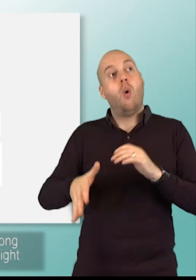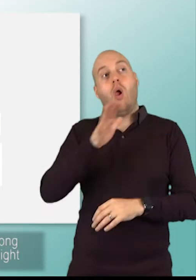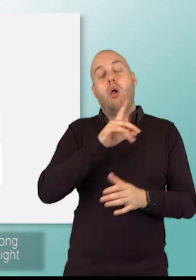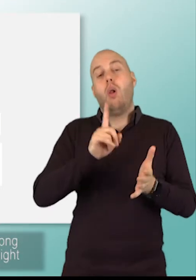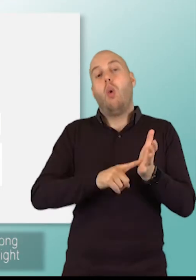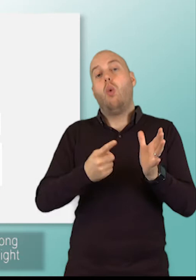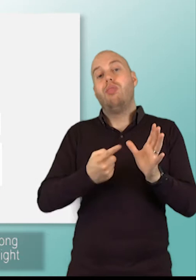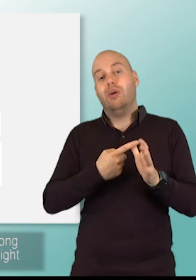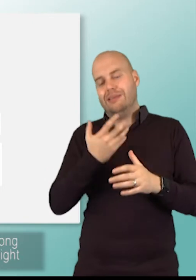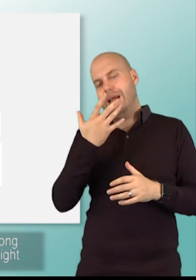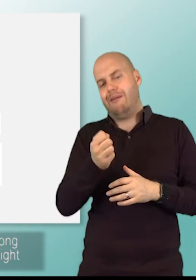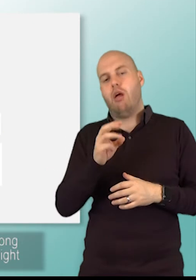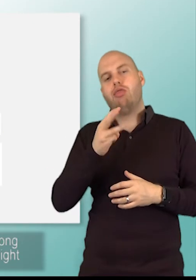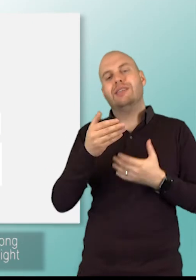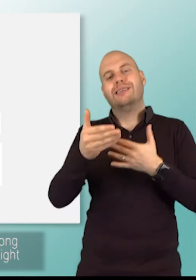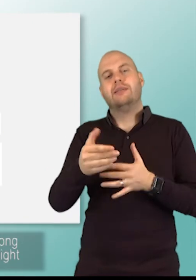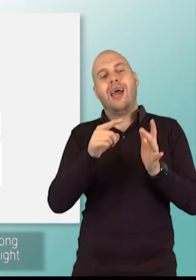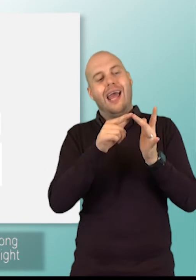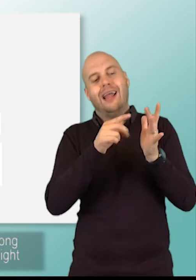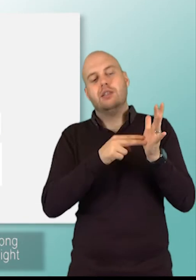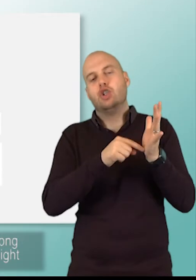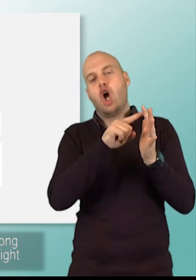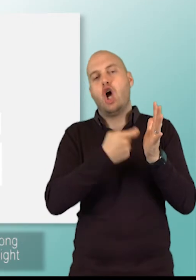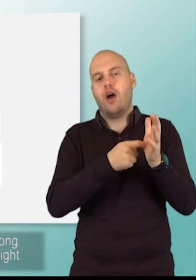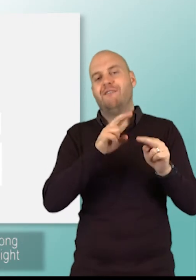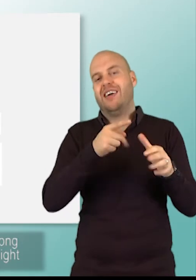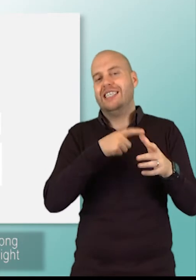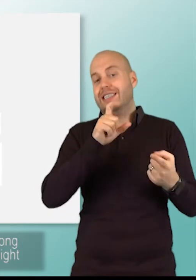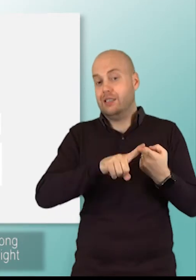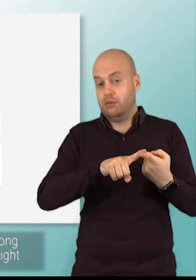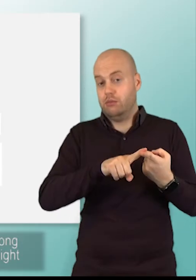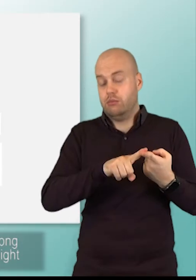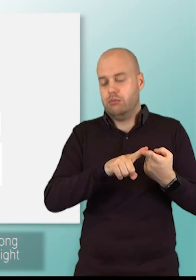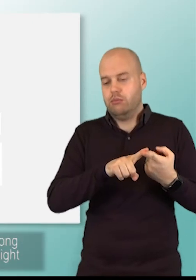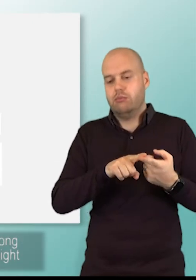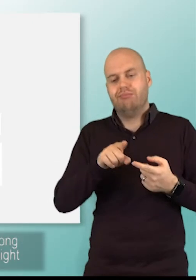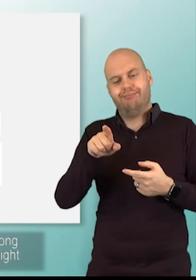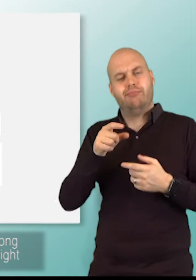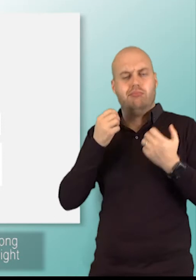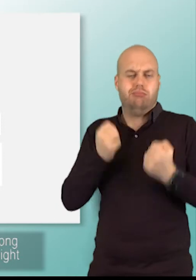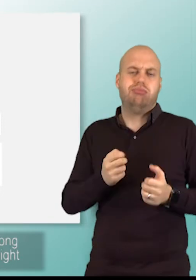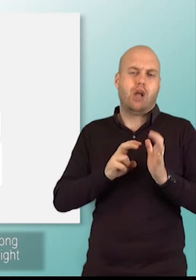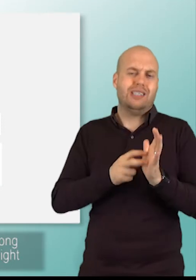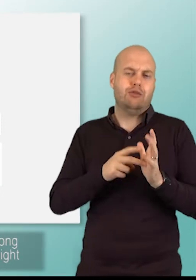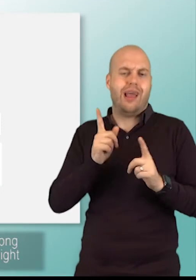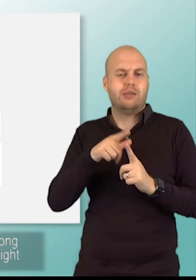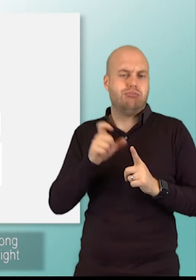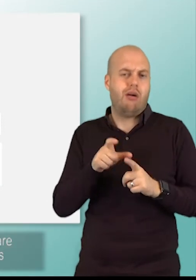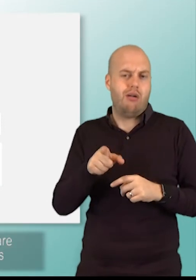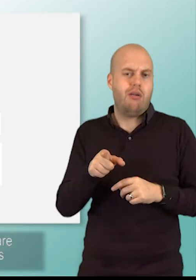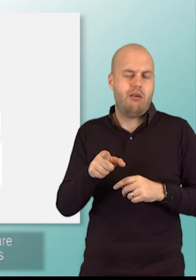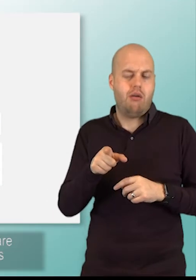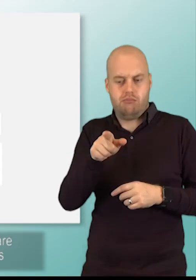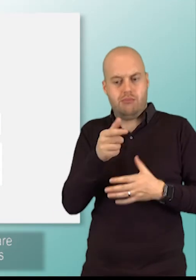sector interface. So Edinburgh has a very strong organisation who will help bodies who think